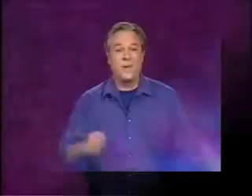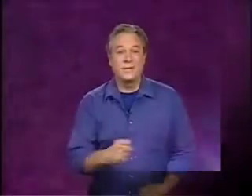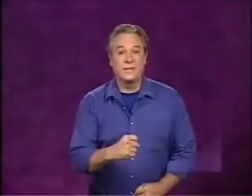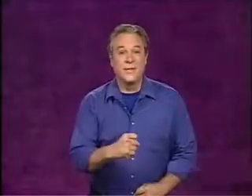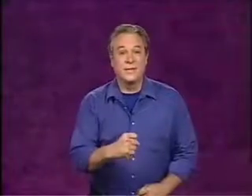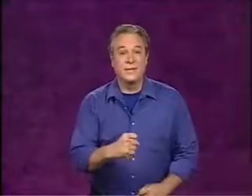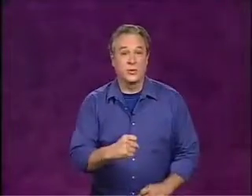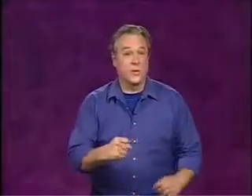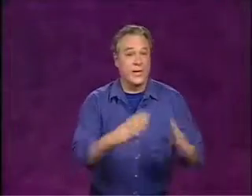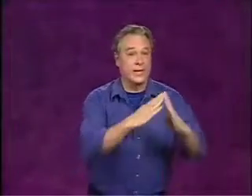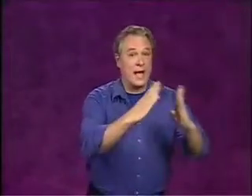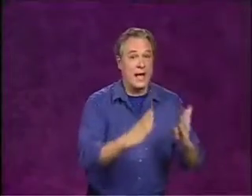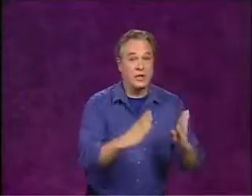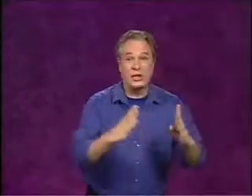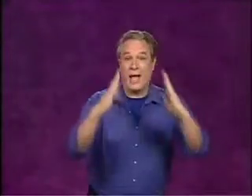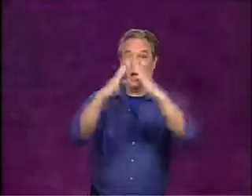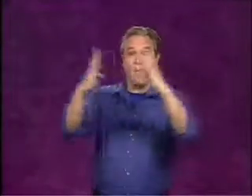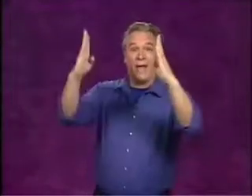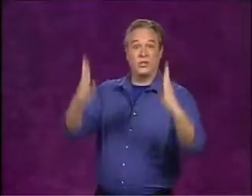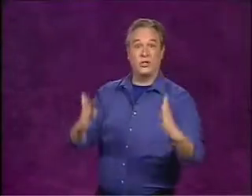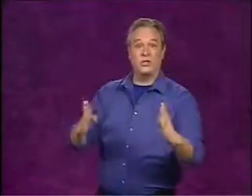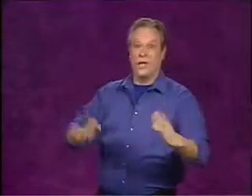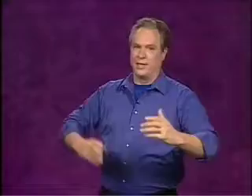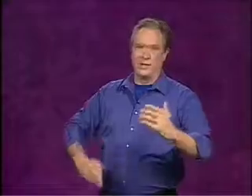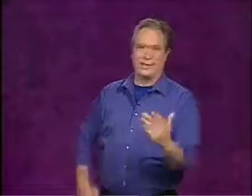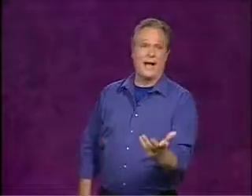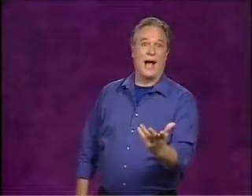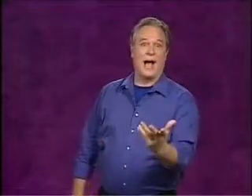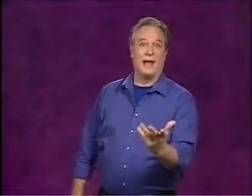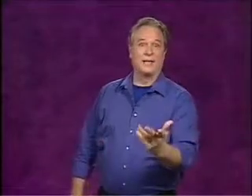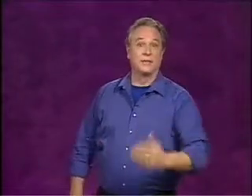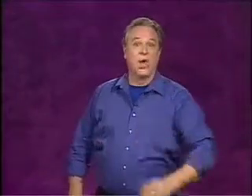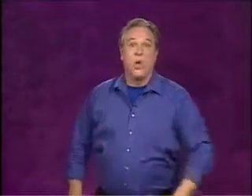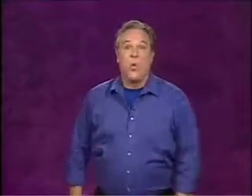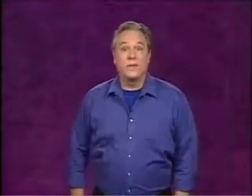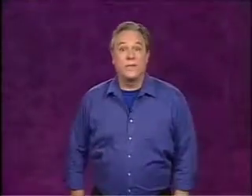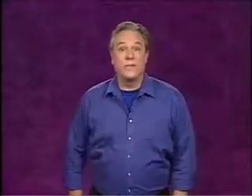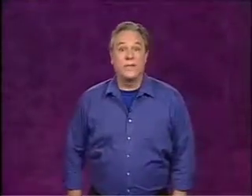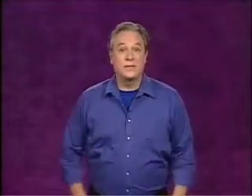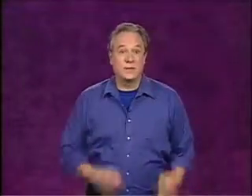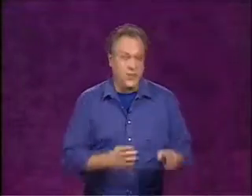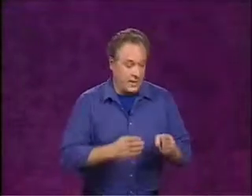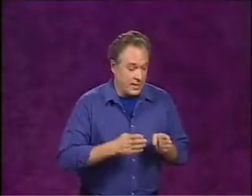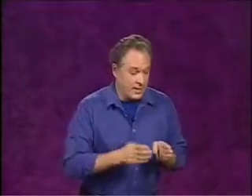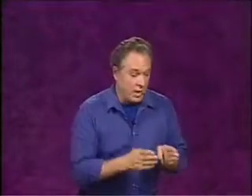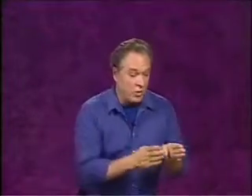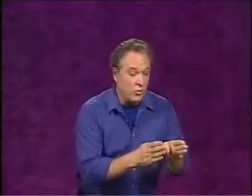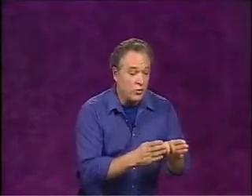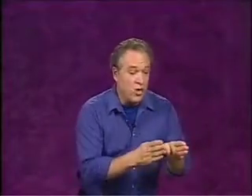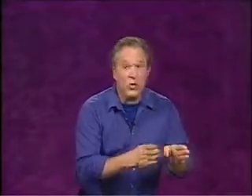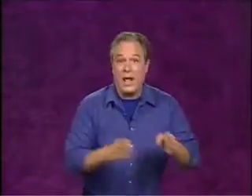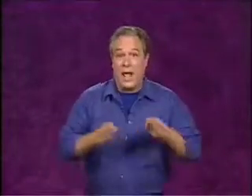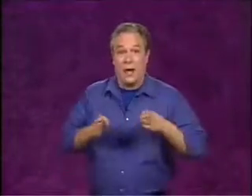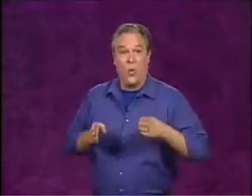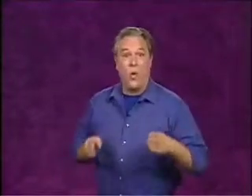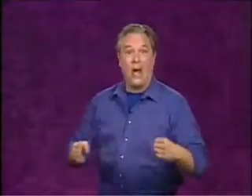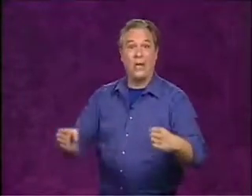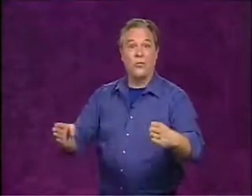What's the difference between a cottage and a mansion? Size. What's the difference between a narrow road and a wide